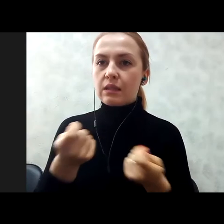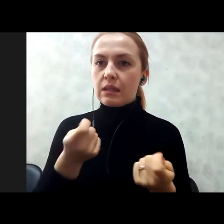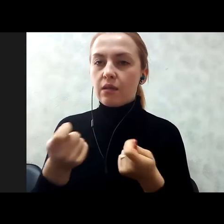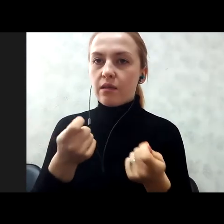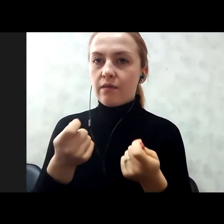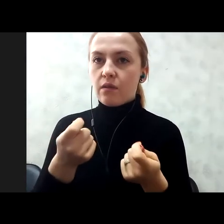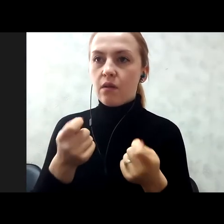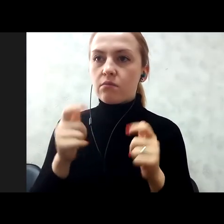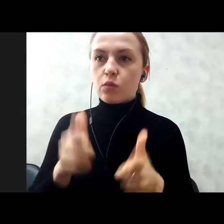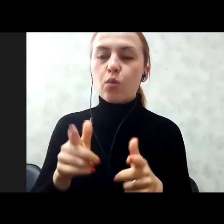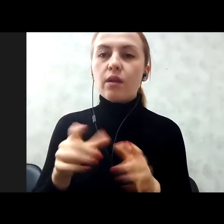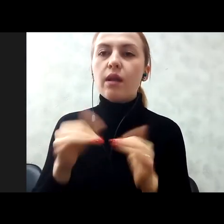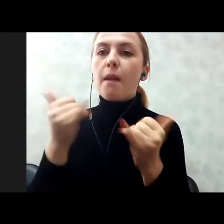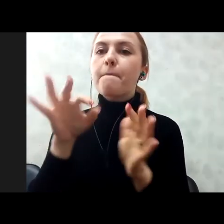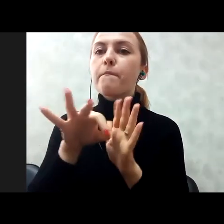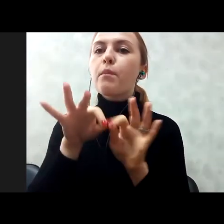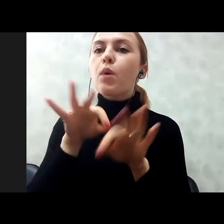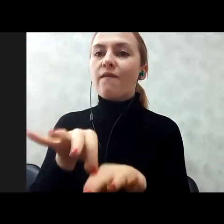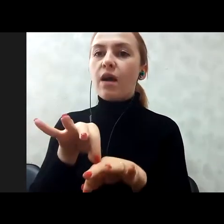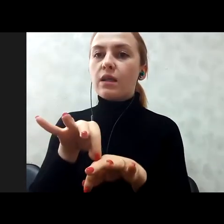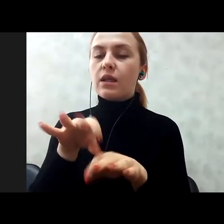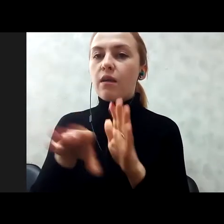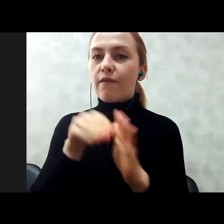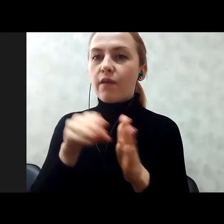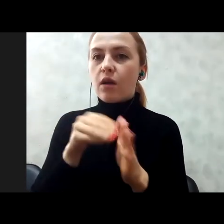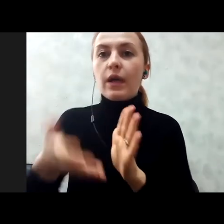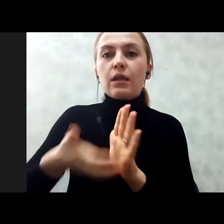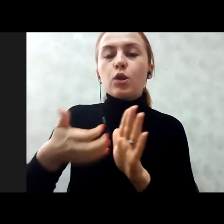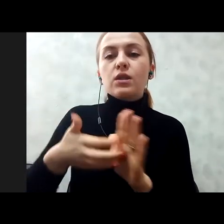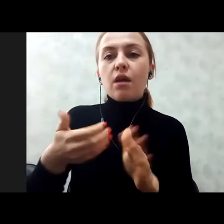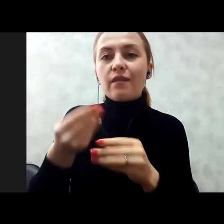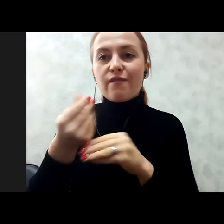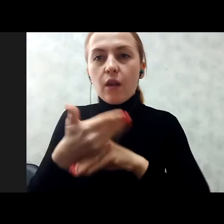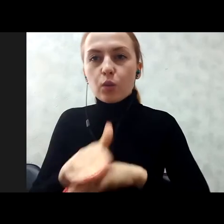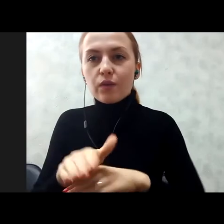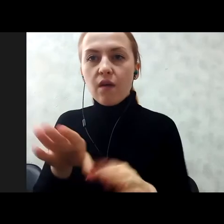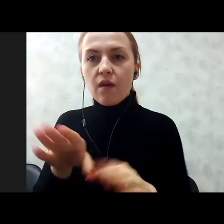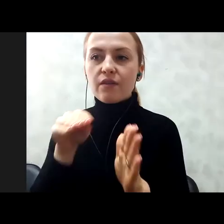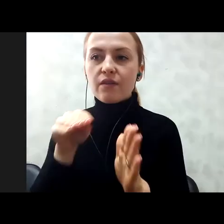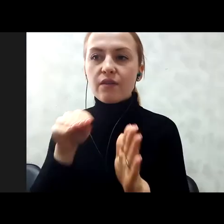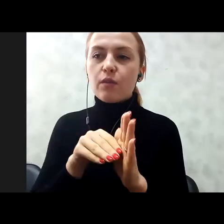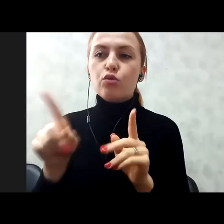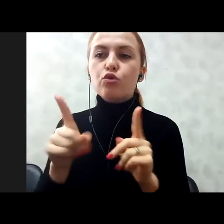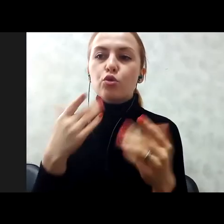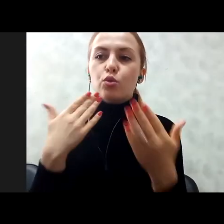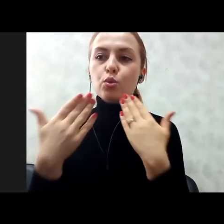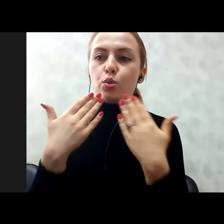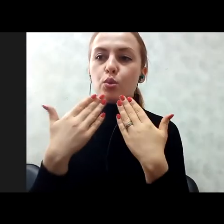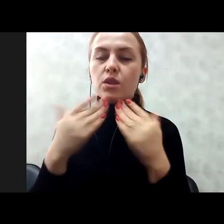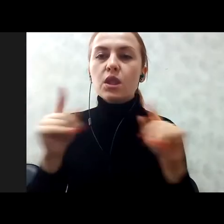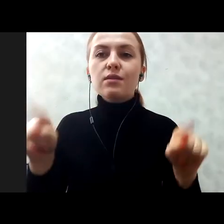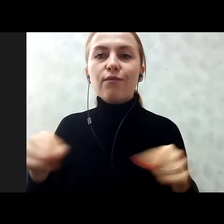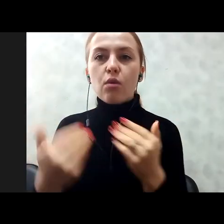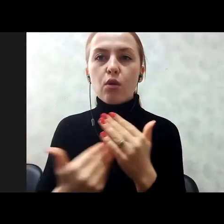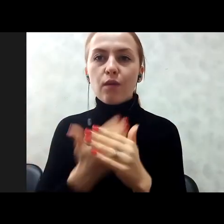Ukraine before. New territorial division, administrative territorial division, underfunding of the elections, particularly when